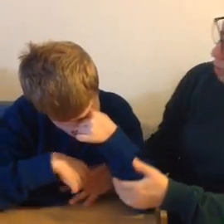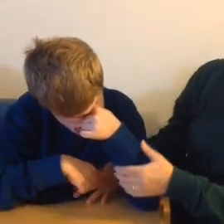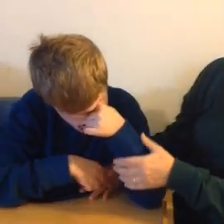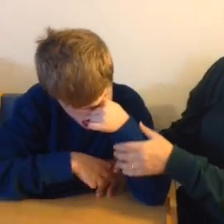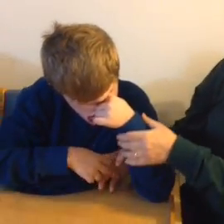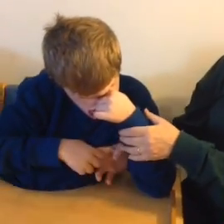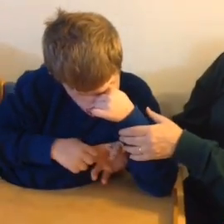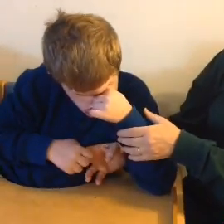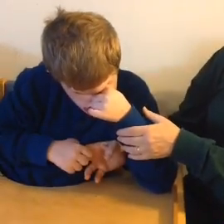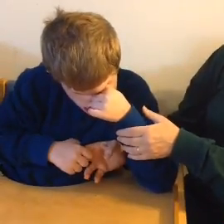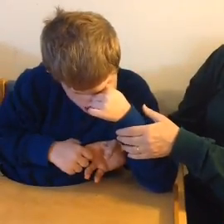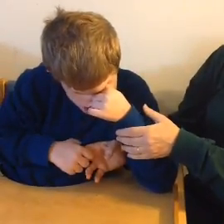game?